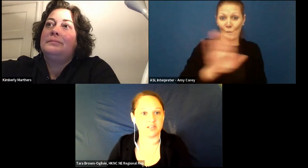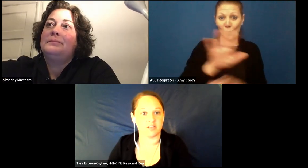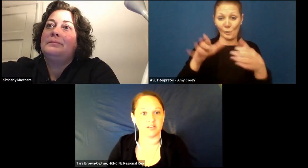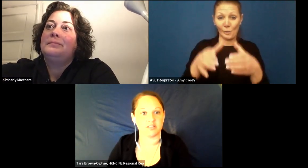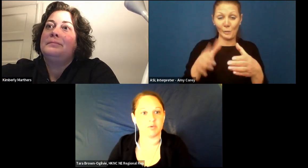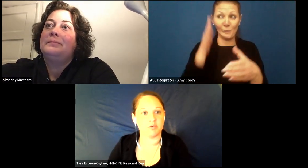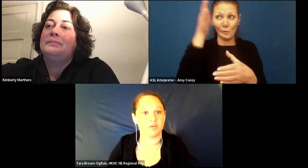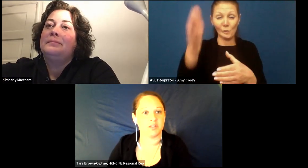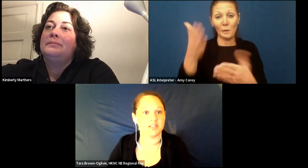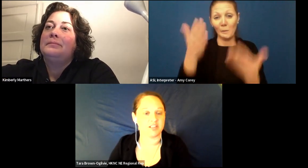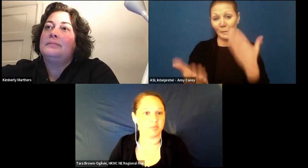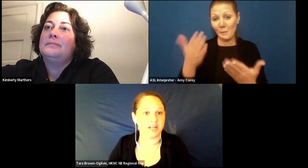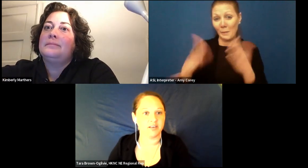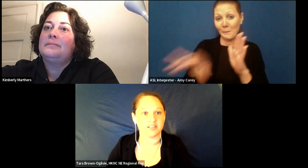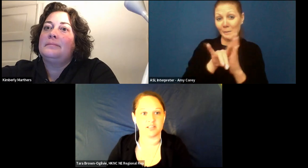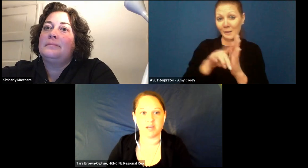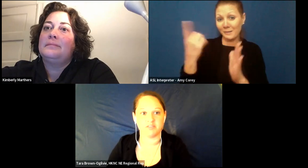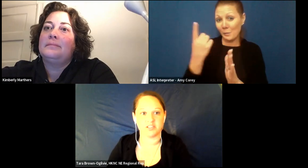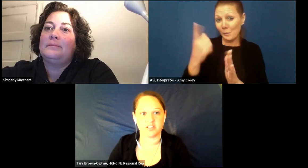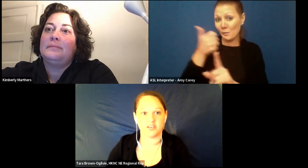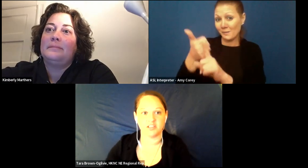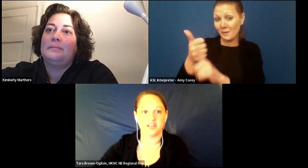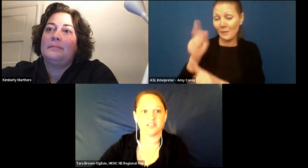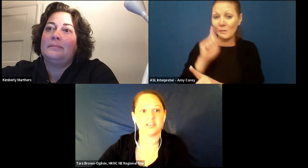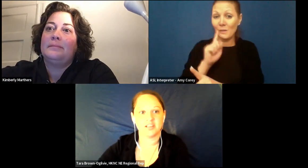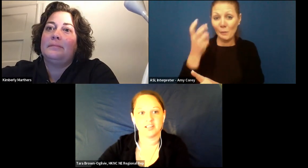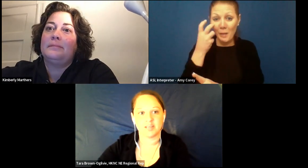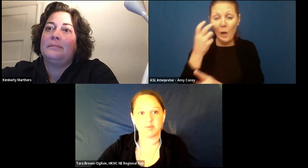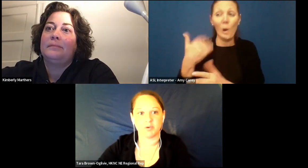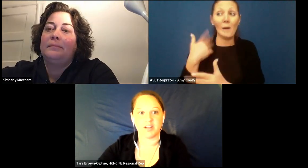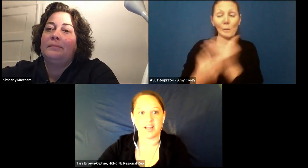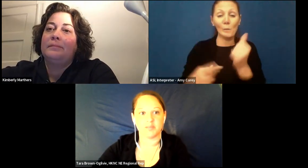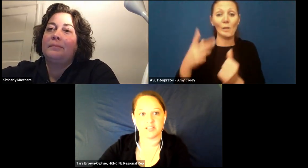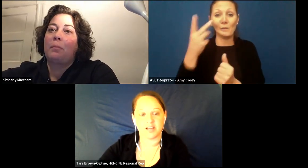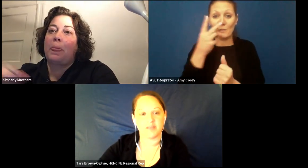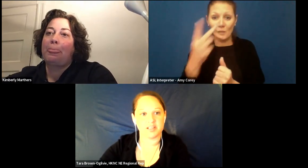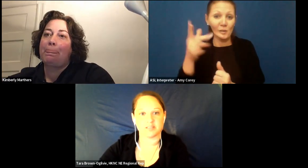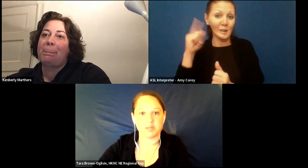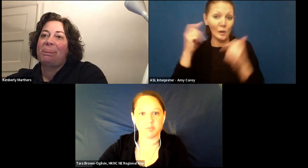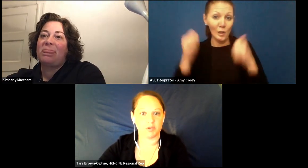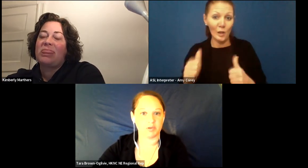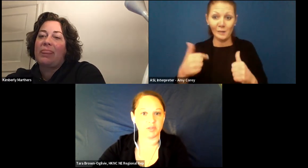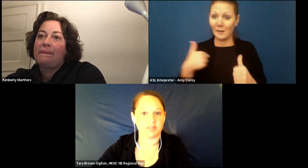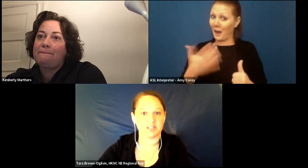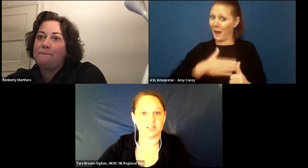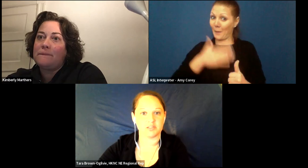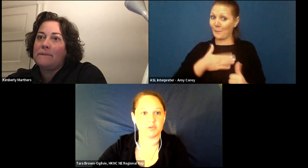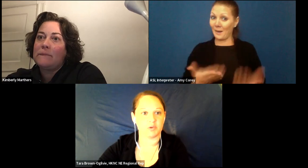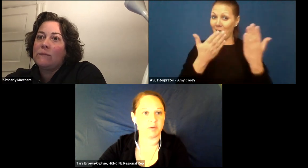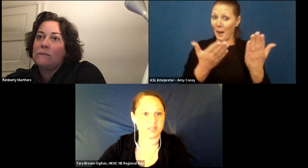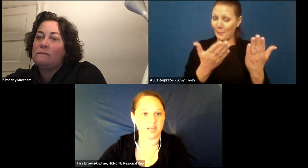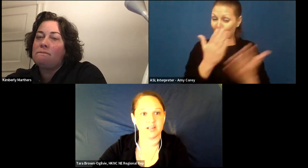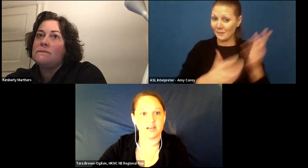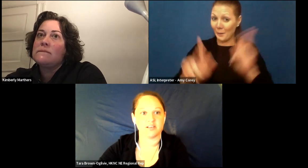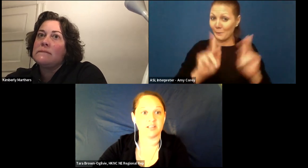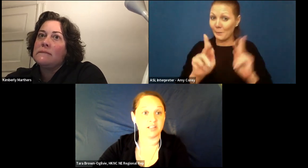maybe consider someone who is deaf-blind or has combined vision and hearing loss. I'd be more than happy to nominate some people or put them in touch with